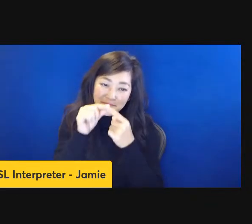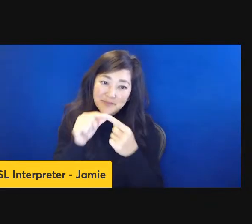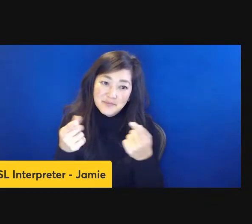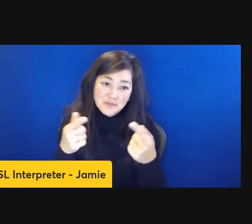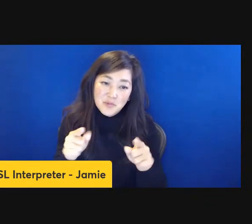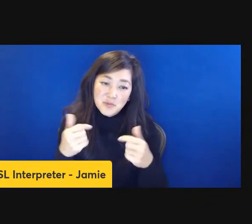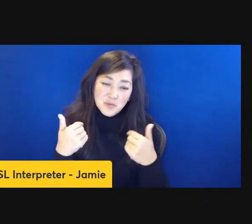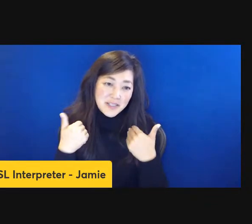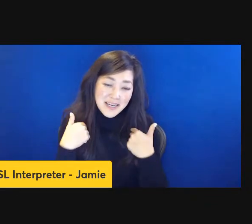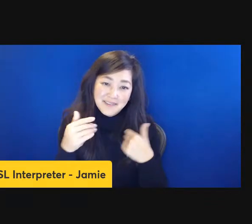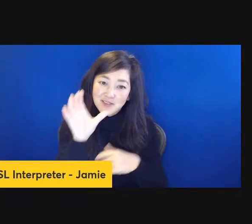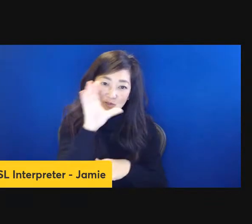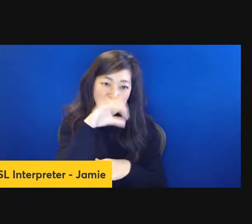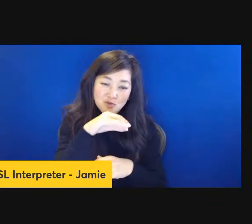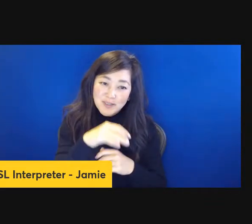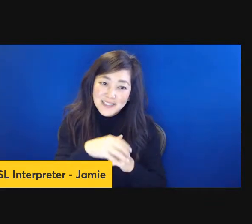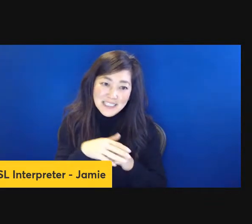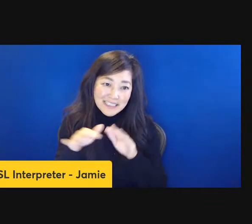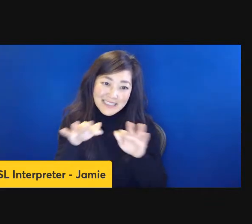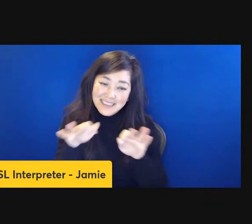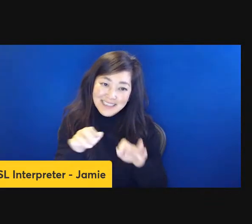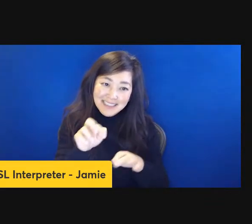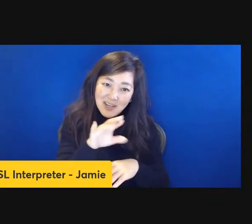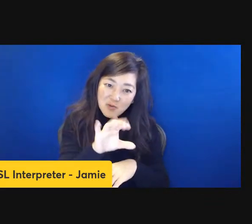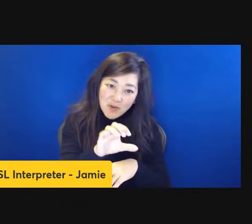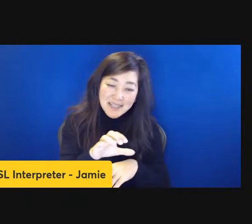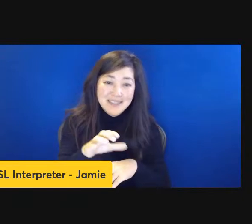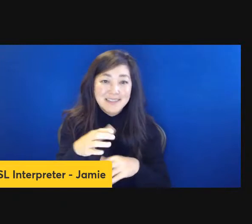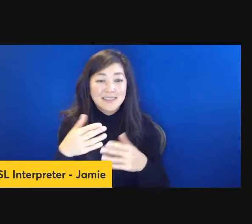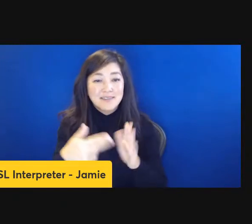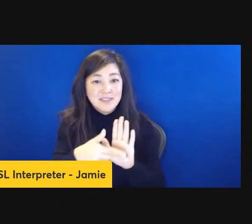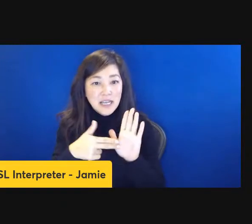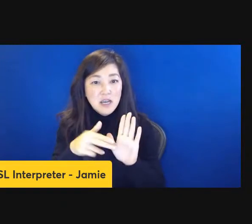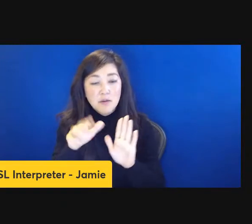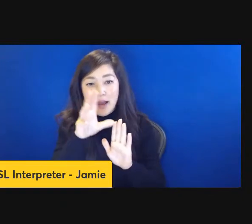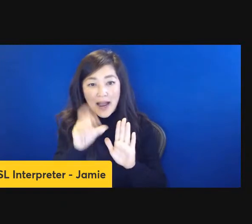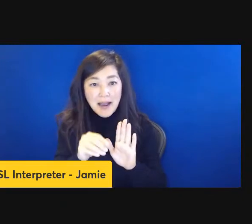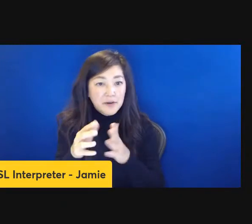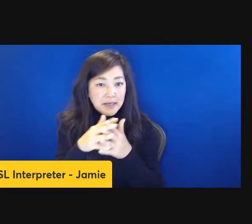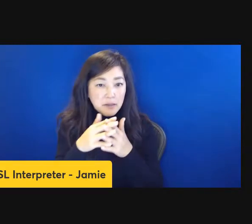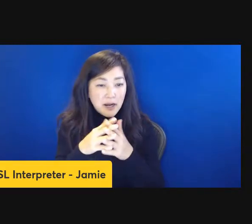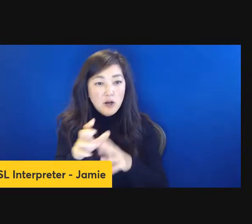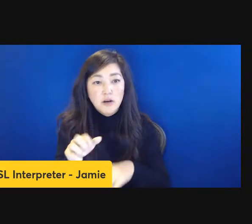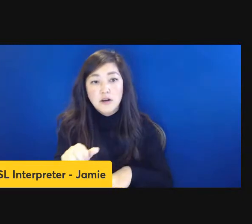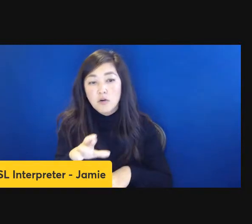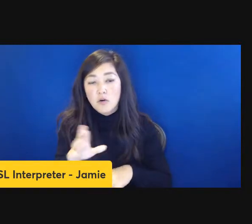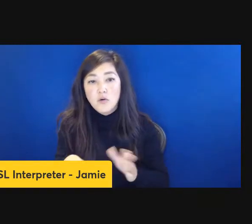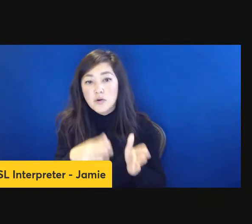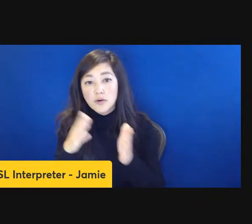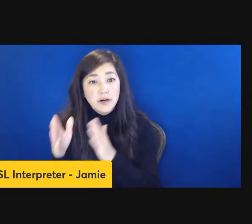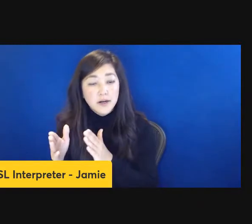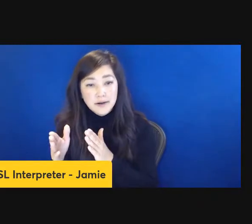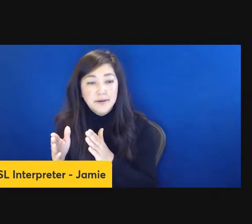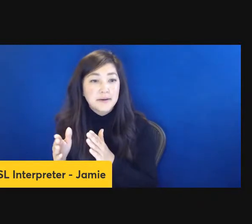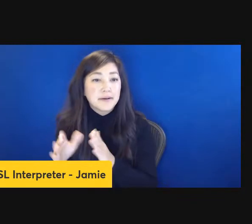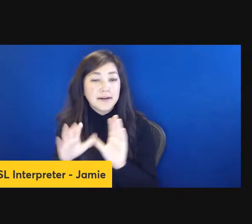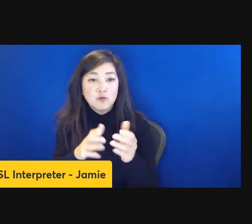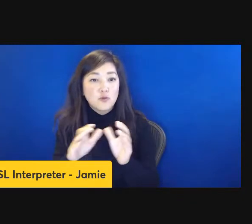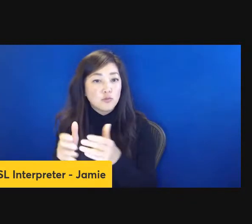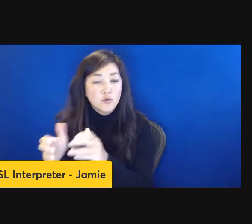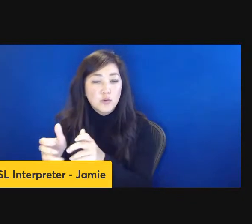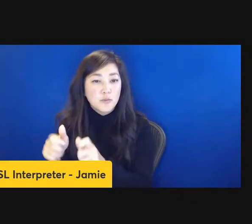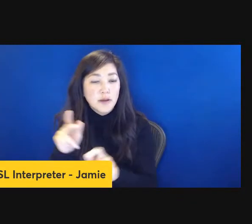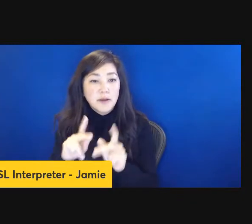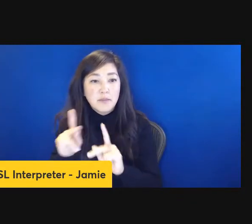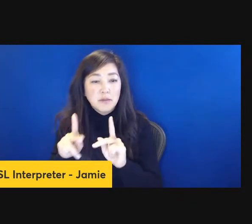strange definitions of race, such as African American, or categorizing people according to